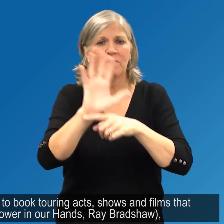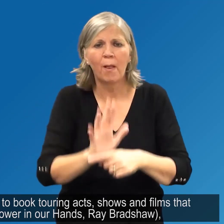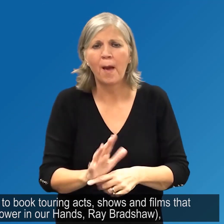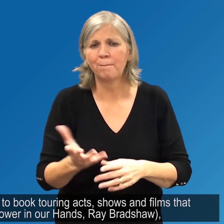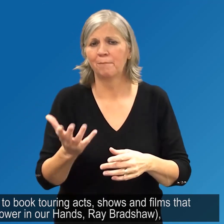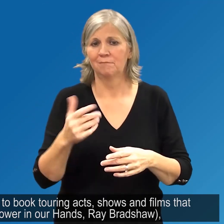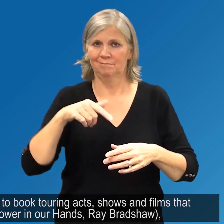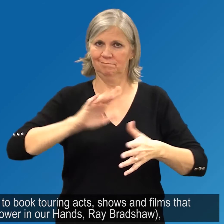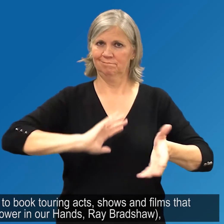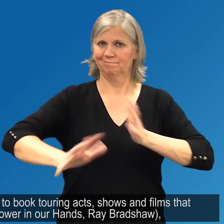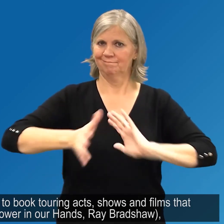Hands, Ray Bradshaw,